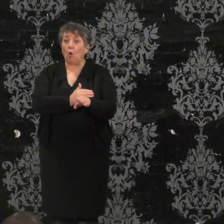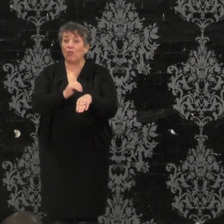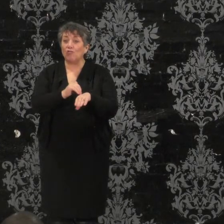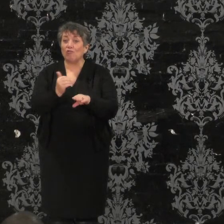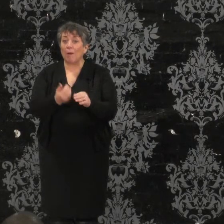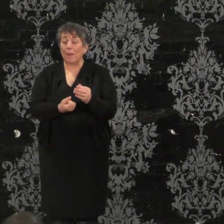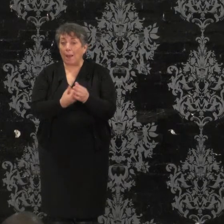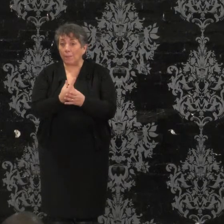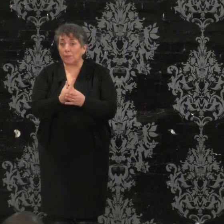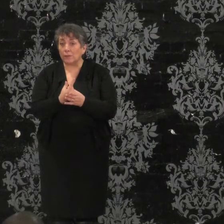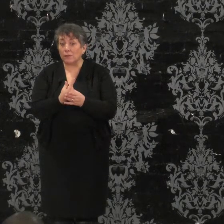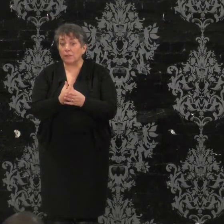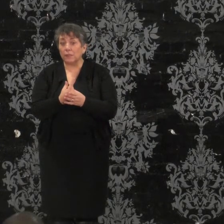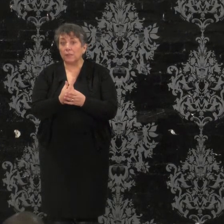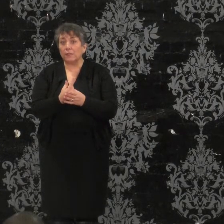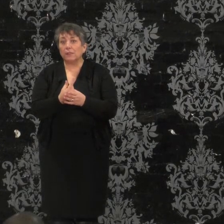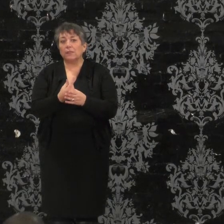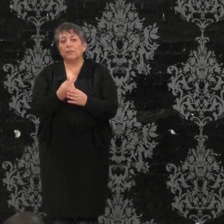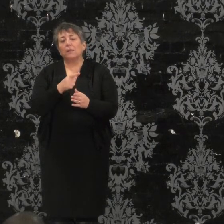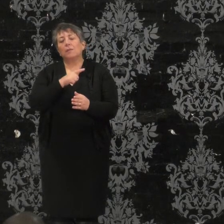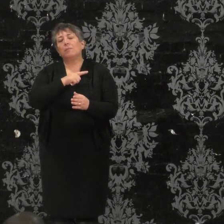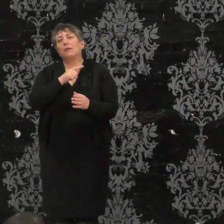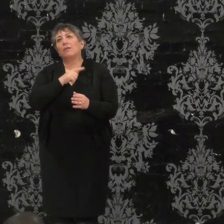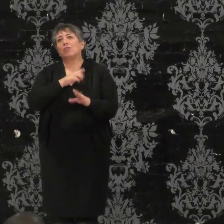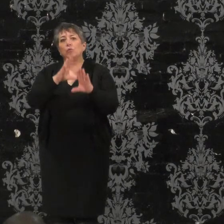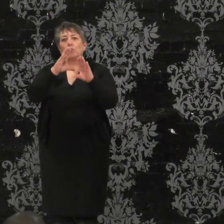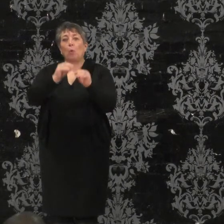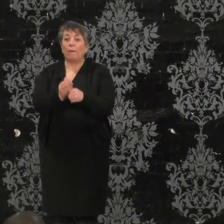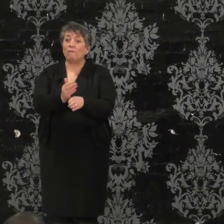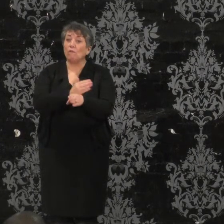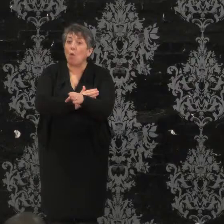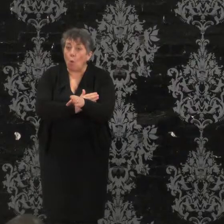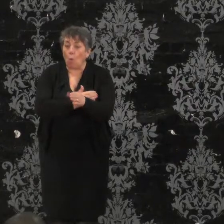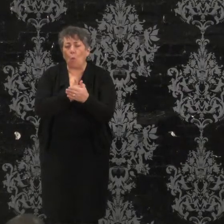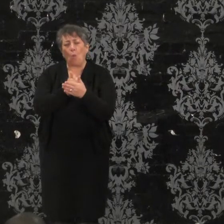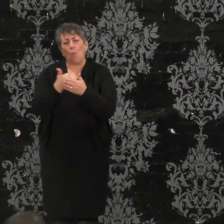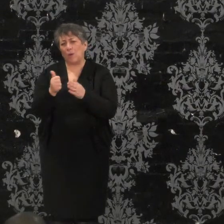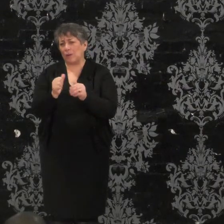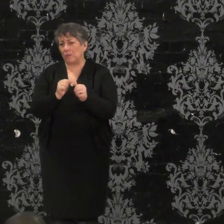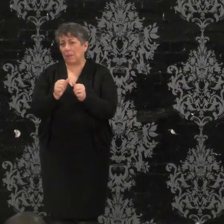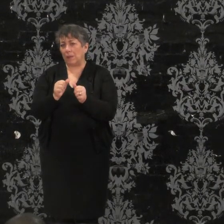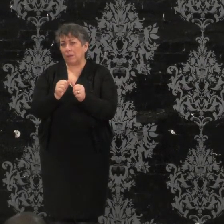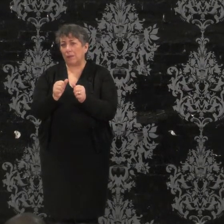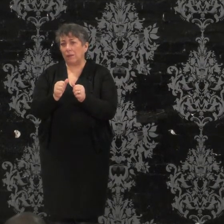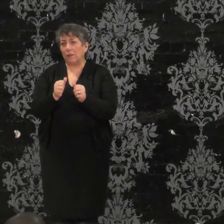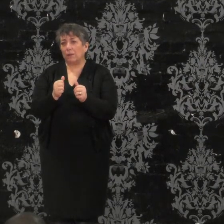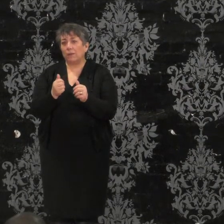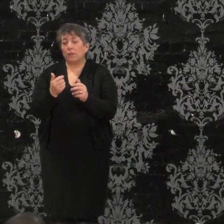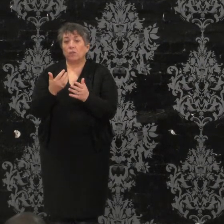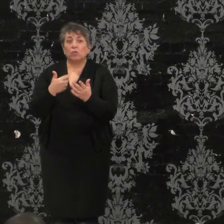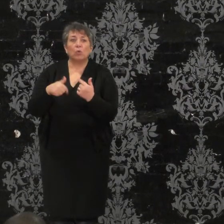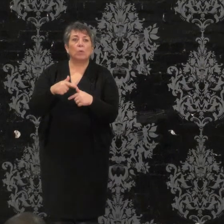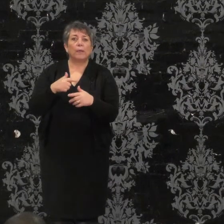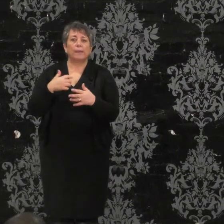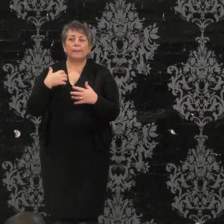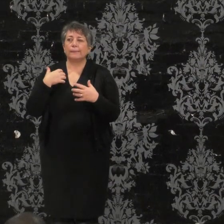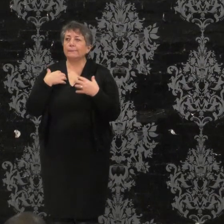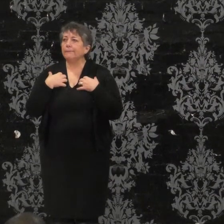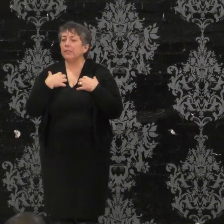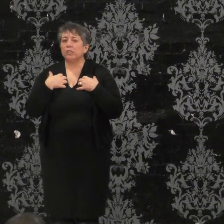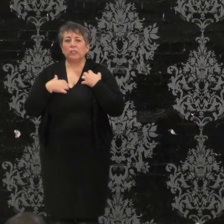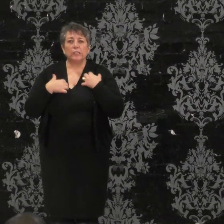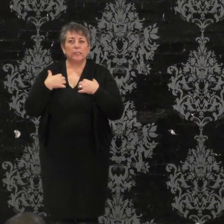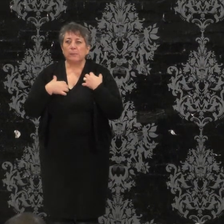know, to prevent is always better than to cure. So we are passionate about early intervention,